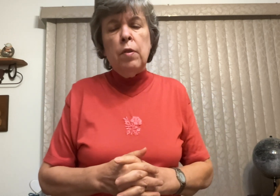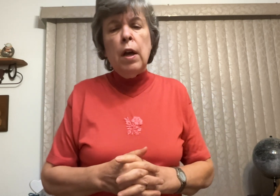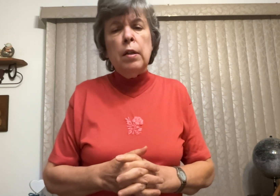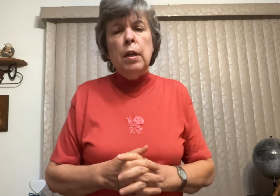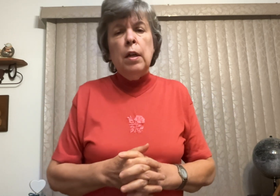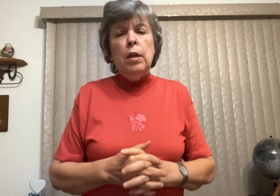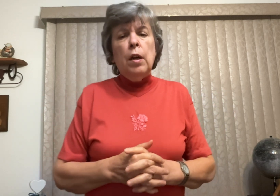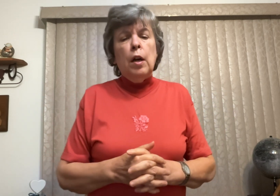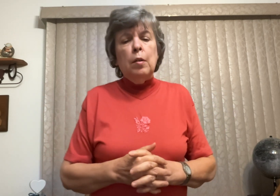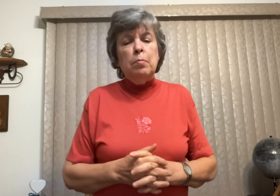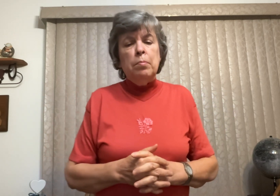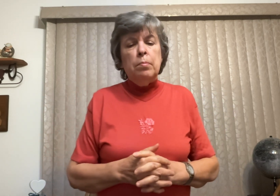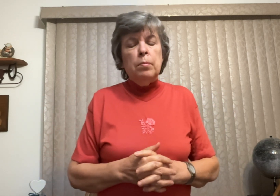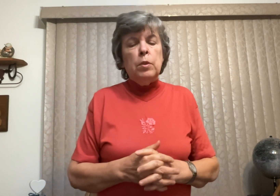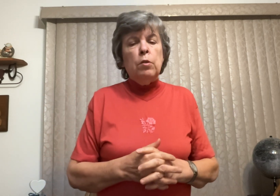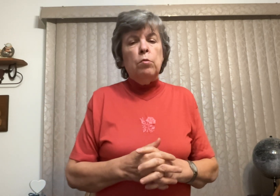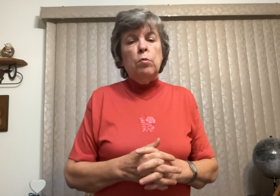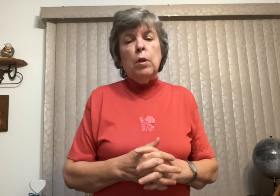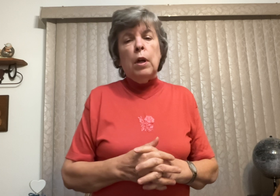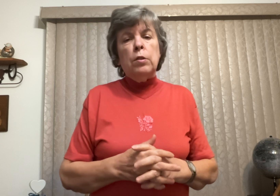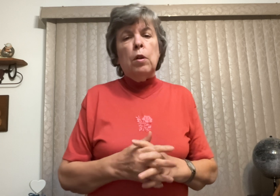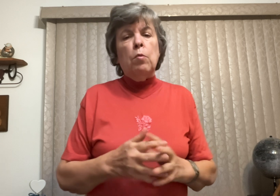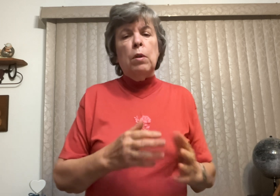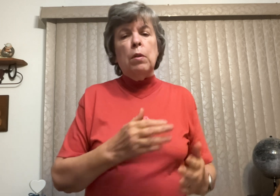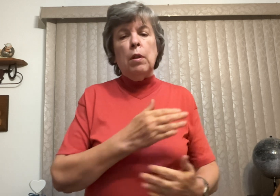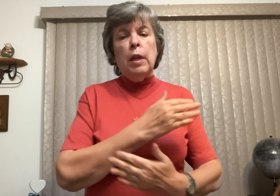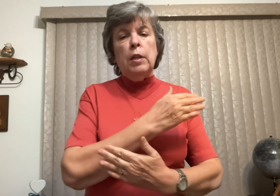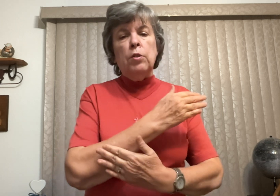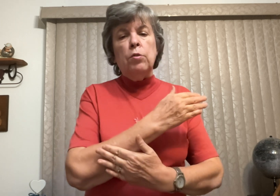that. So I saw one lady do,